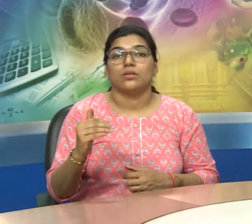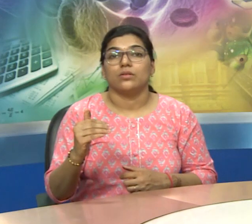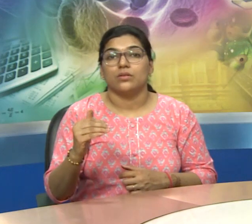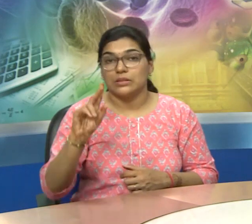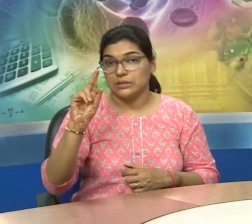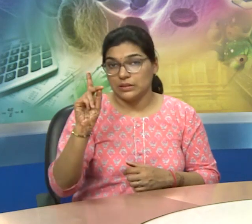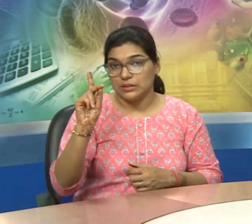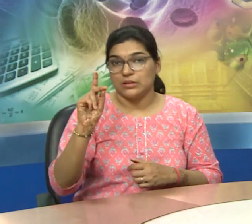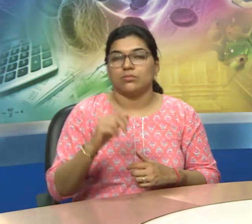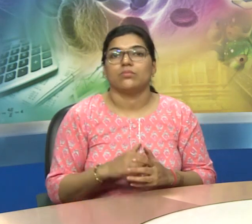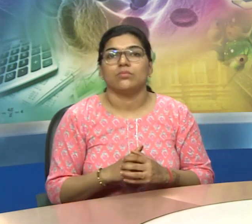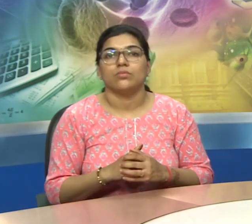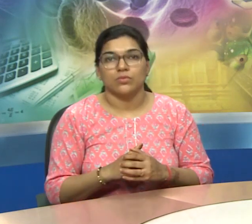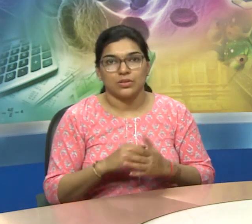And the second